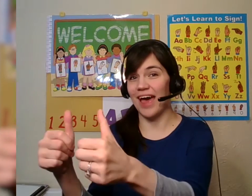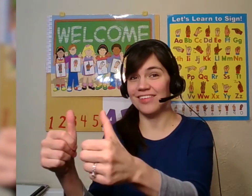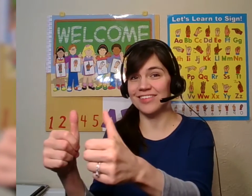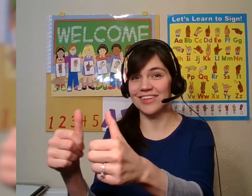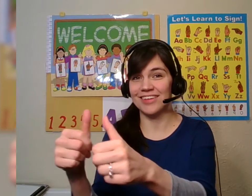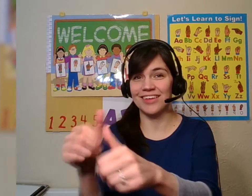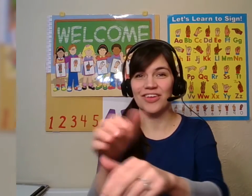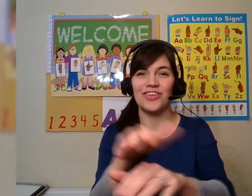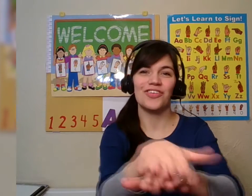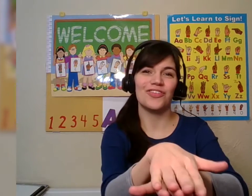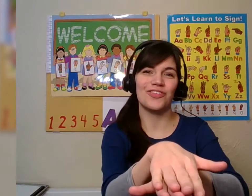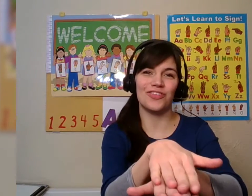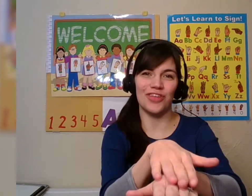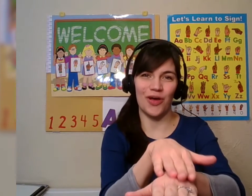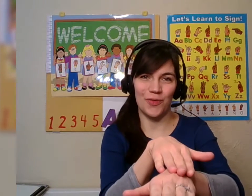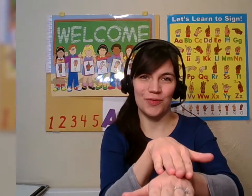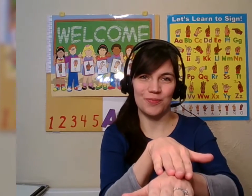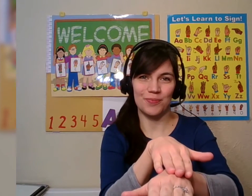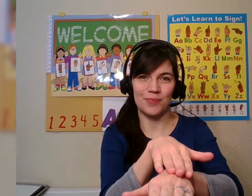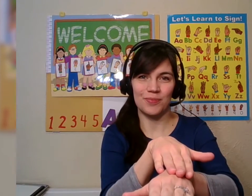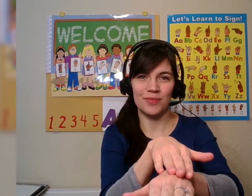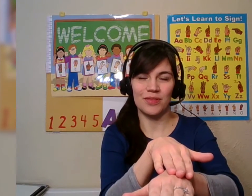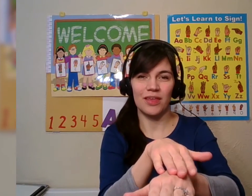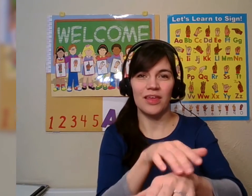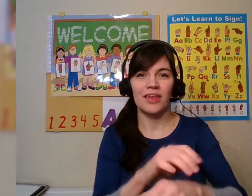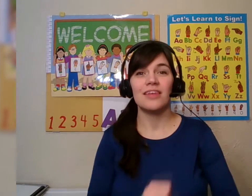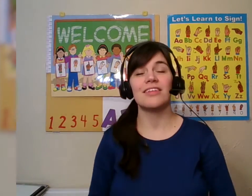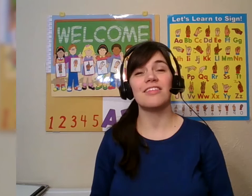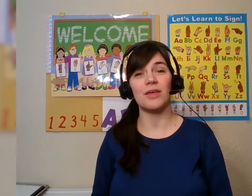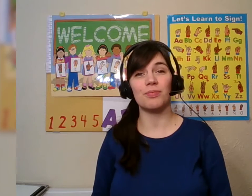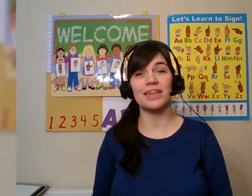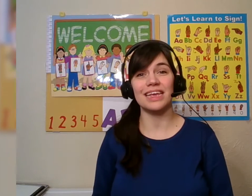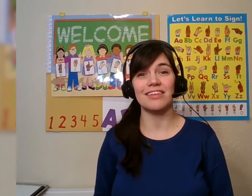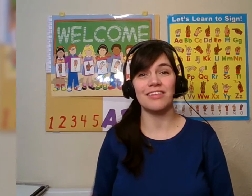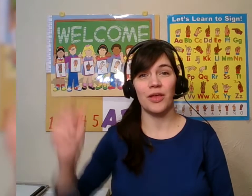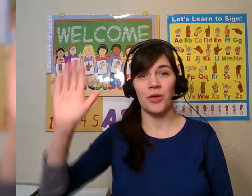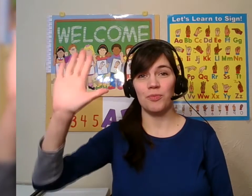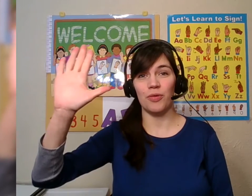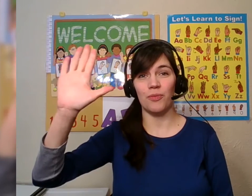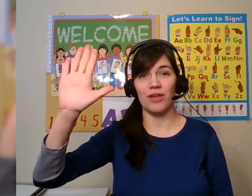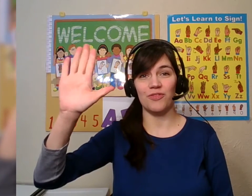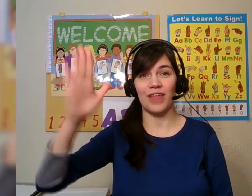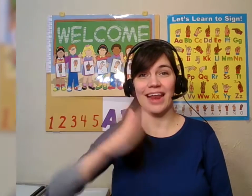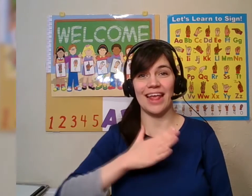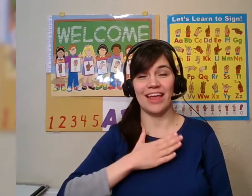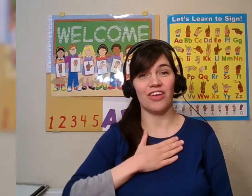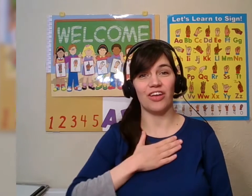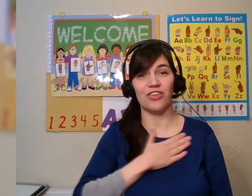Fast. Slow. To say please, put one flat hand on your